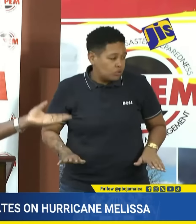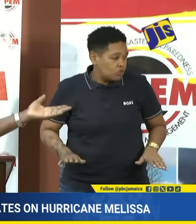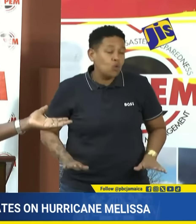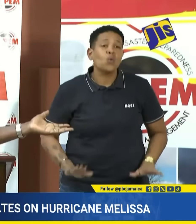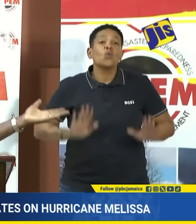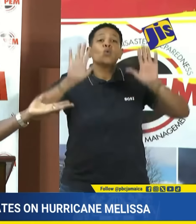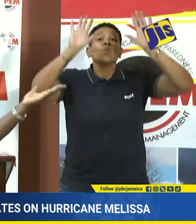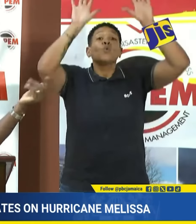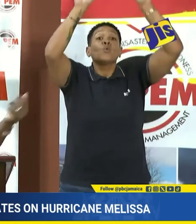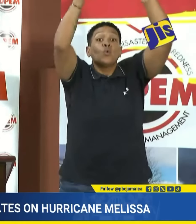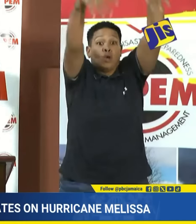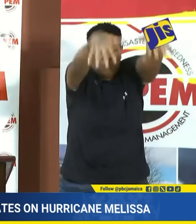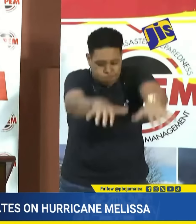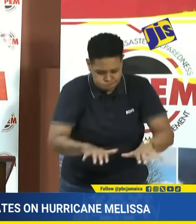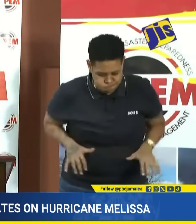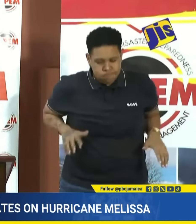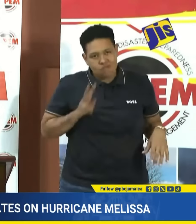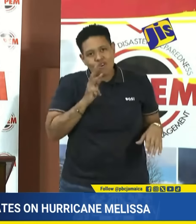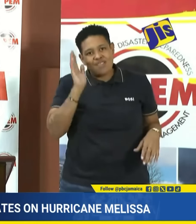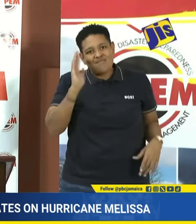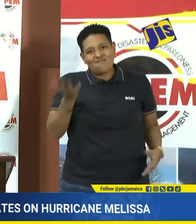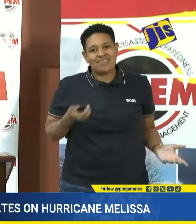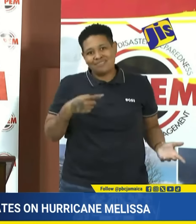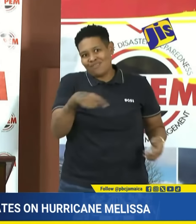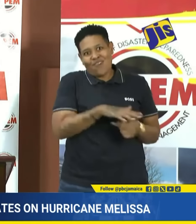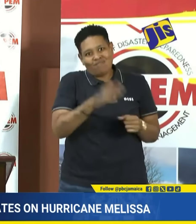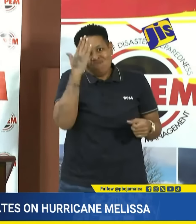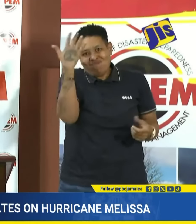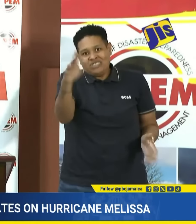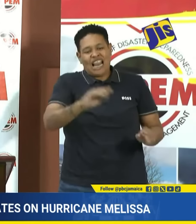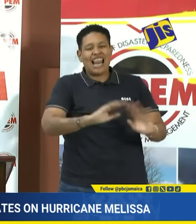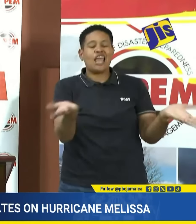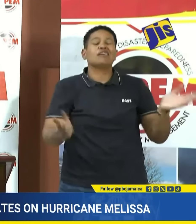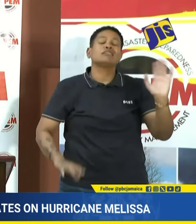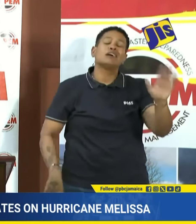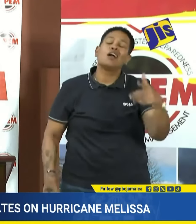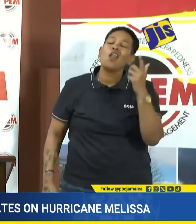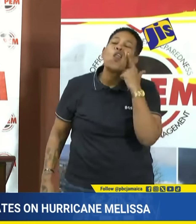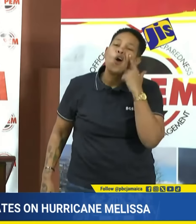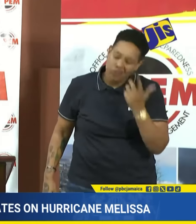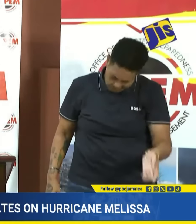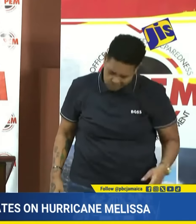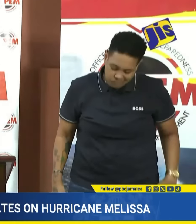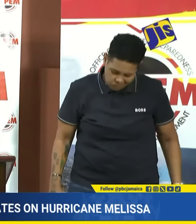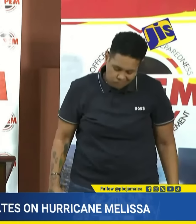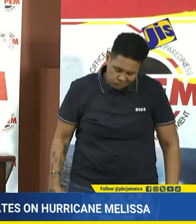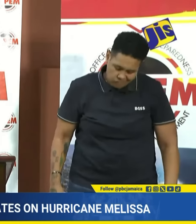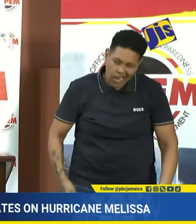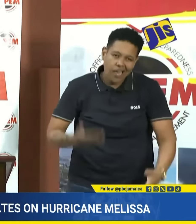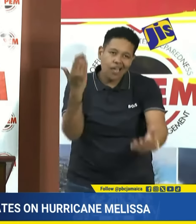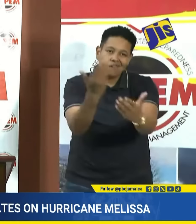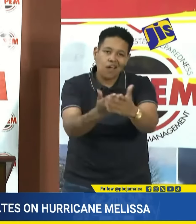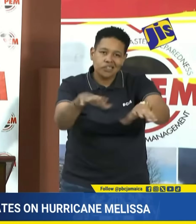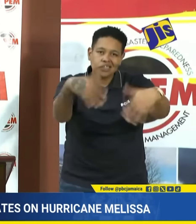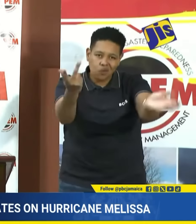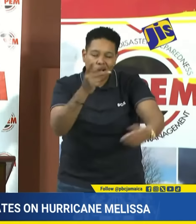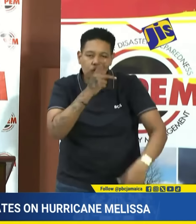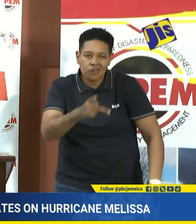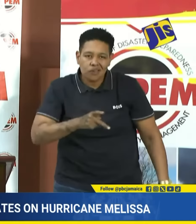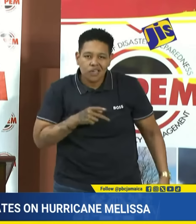waves, storm surge. So those areas, look, the fact is that